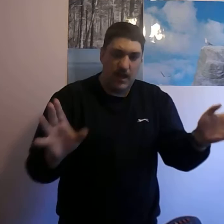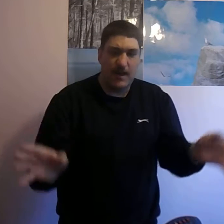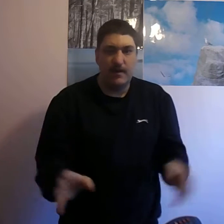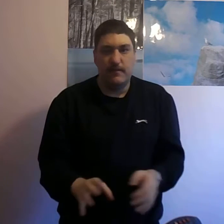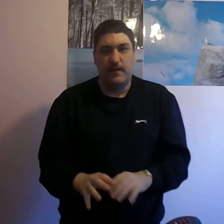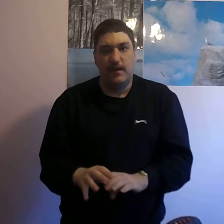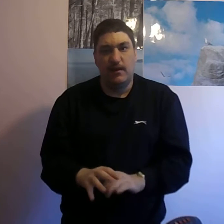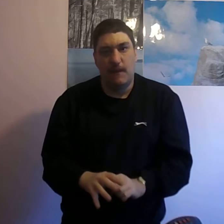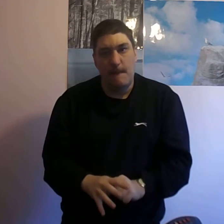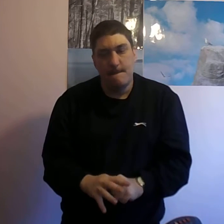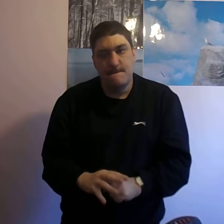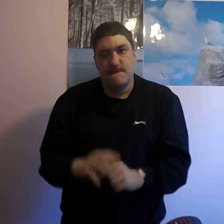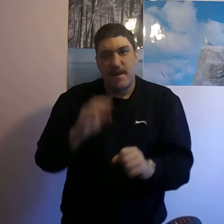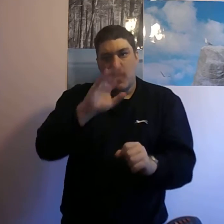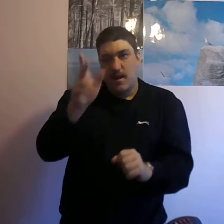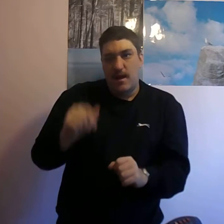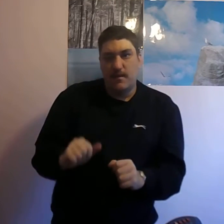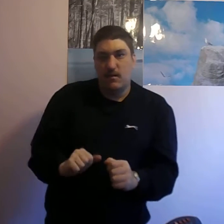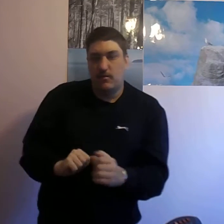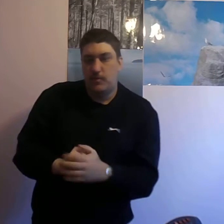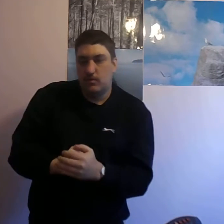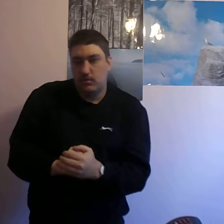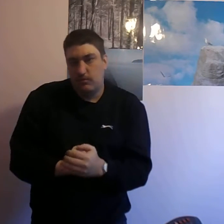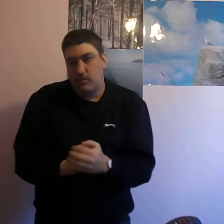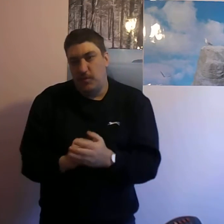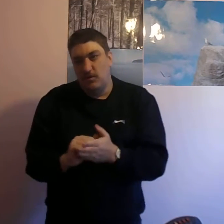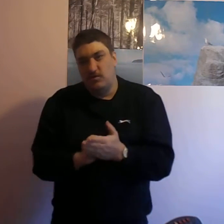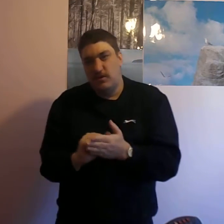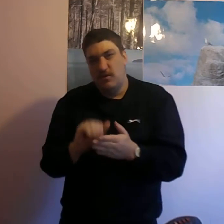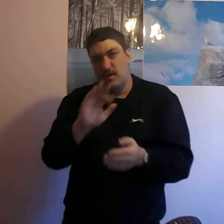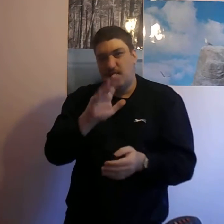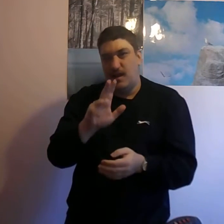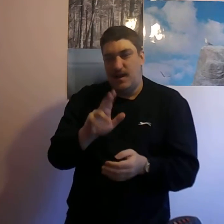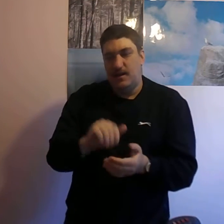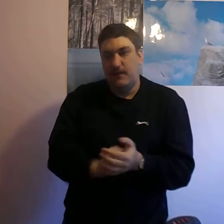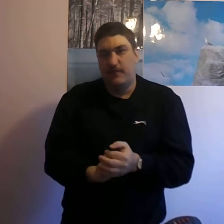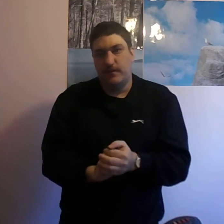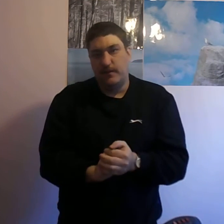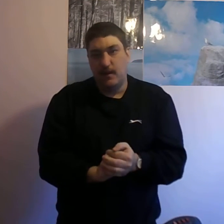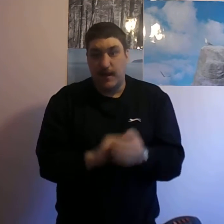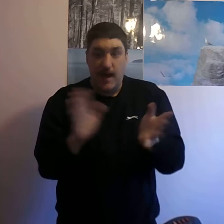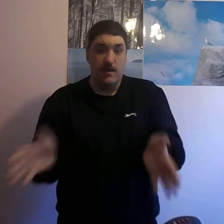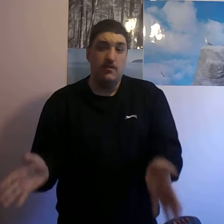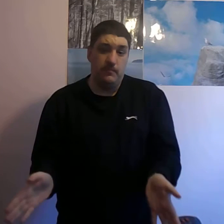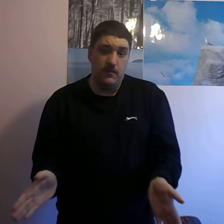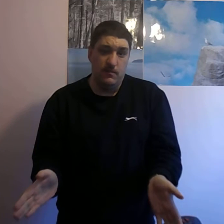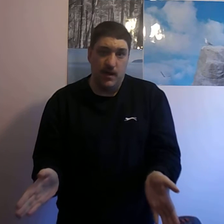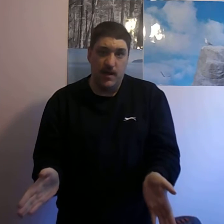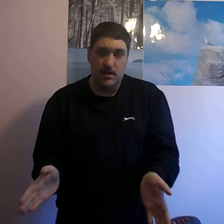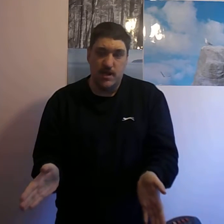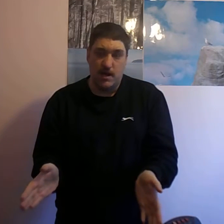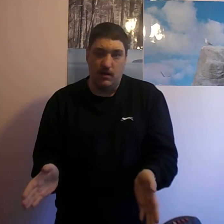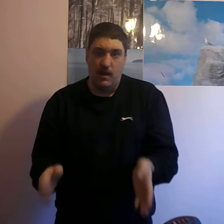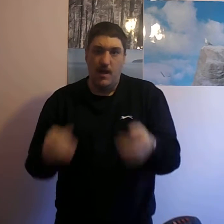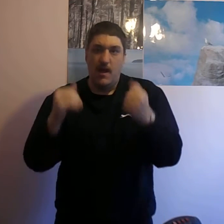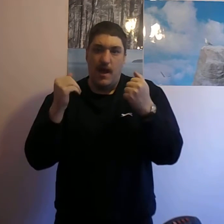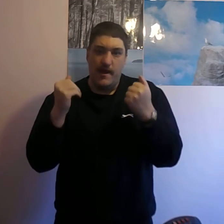kind of thing. Now let's go on to Portal 2. Portal 2 is slightly different. Again, you're playing Chell, and